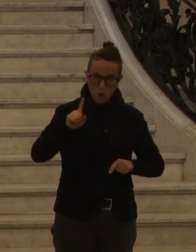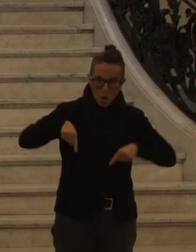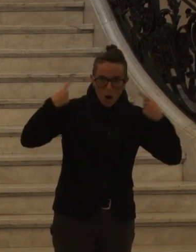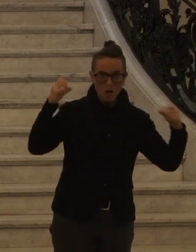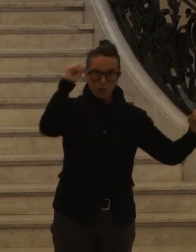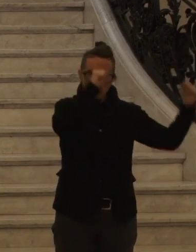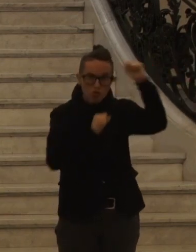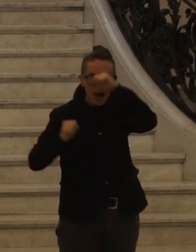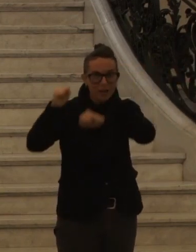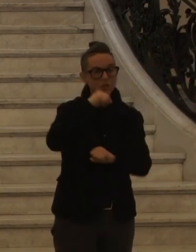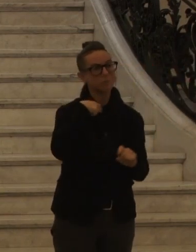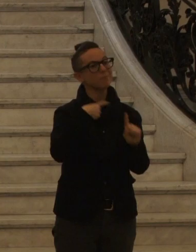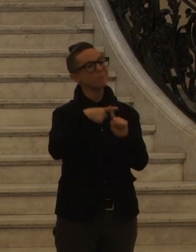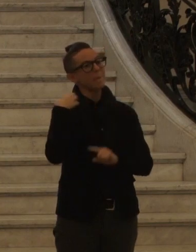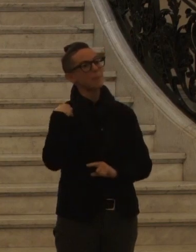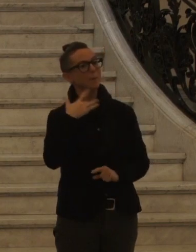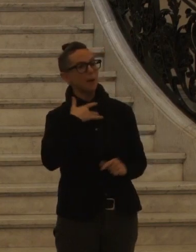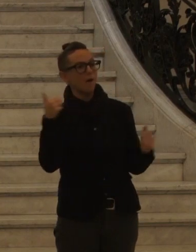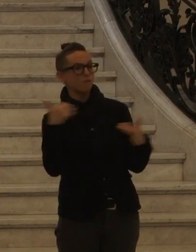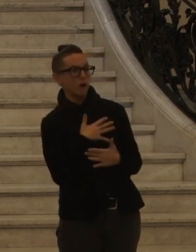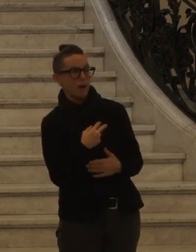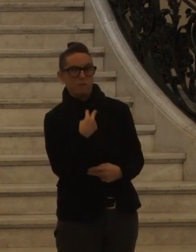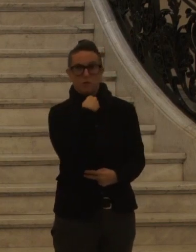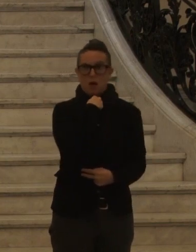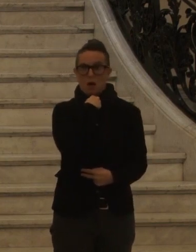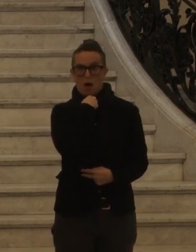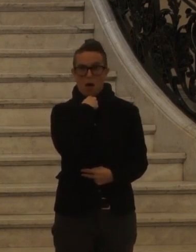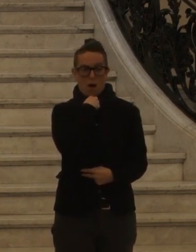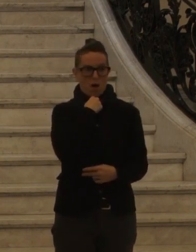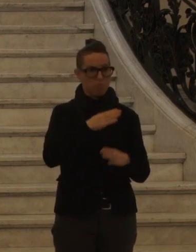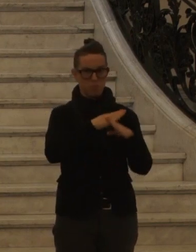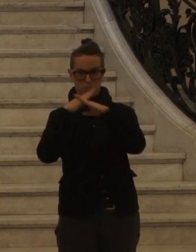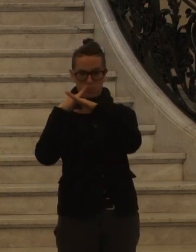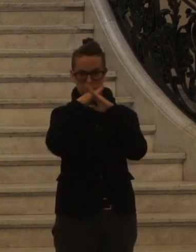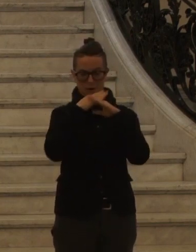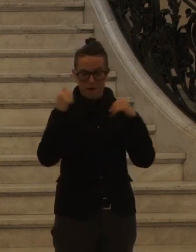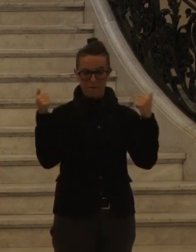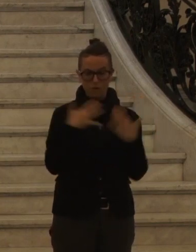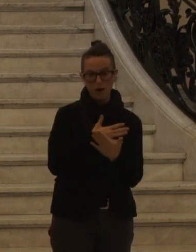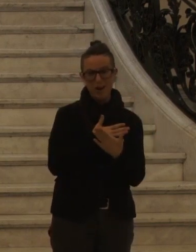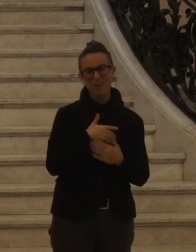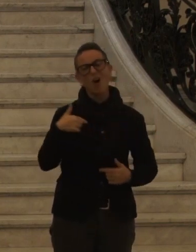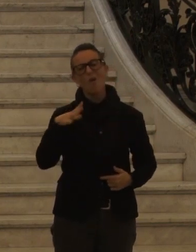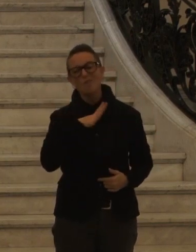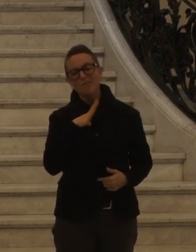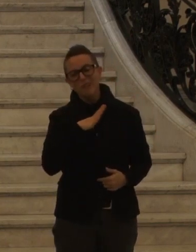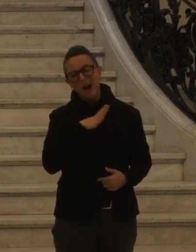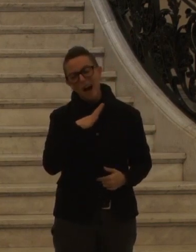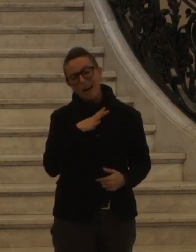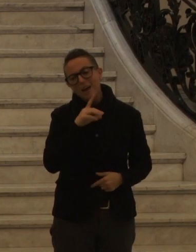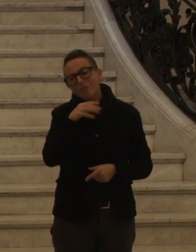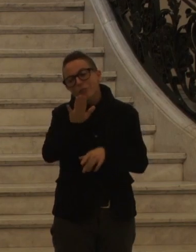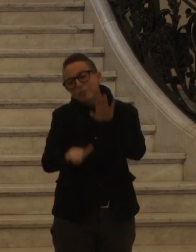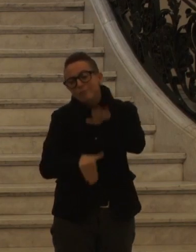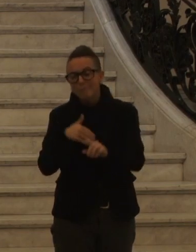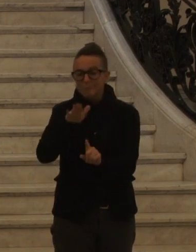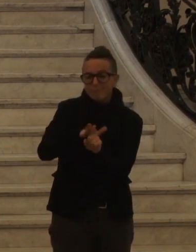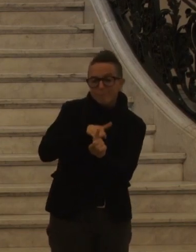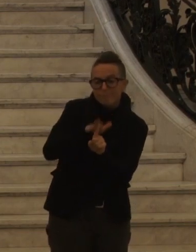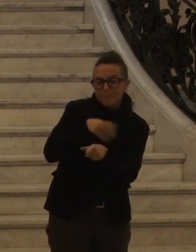often employers are also afraid of being stuck because they're afraid they're gonna be a charity case. And that's not the case. If the person's